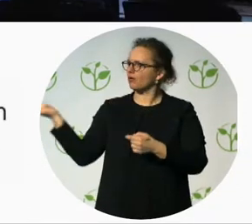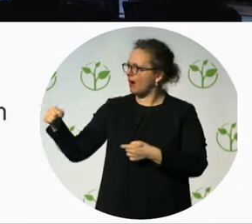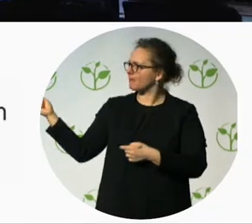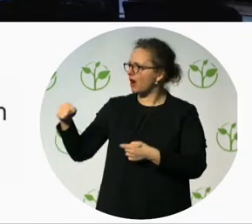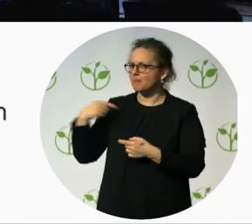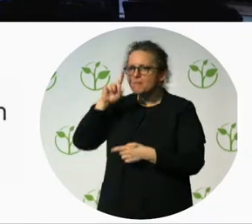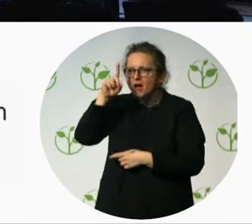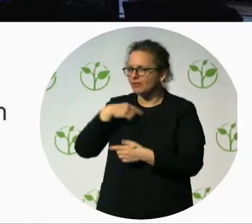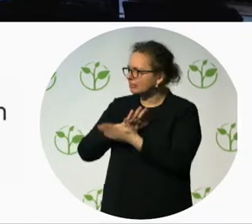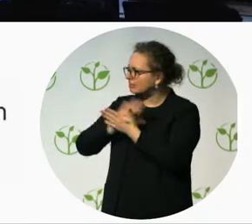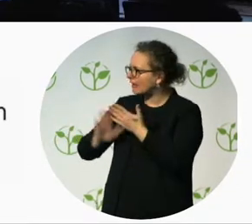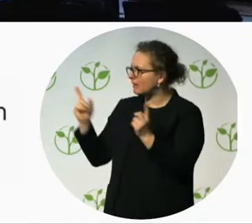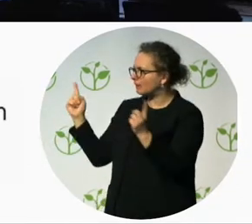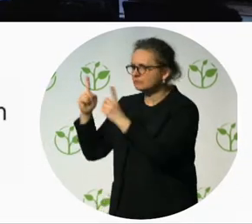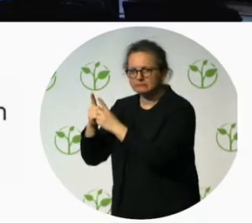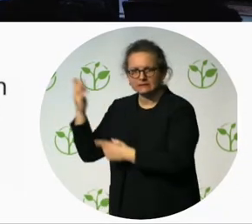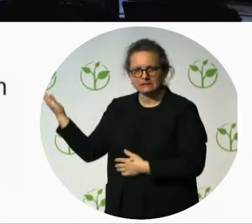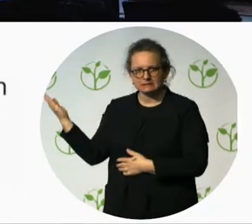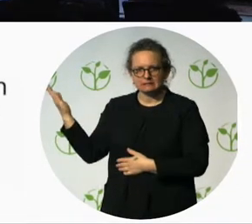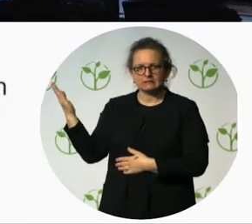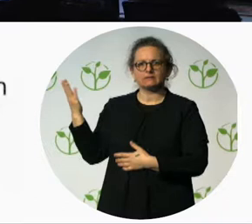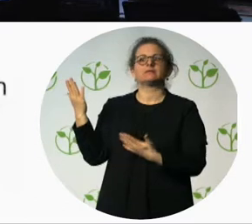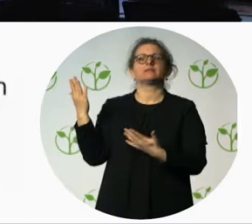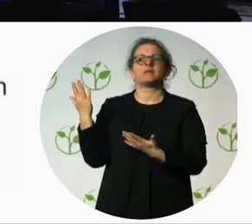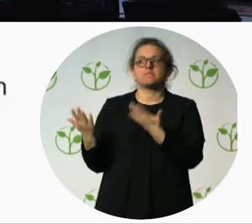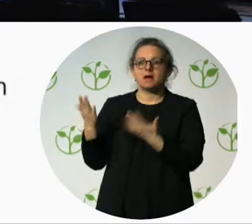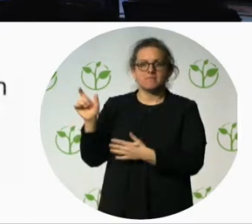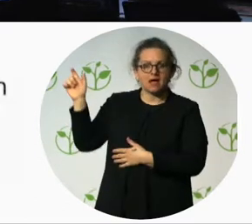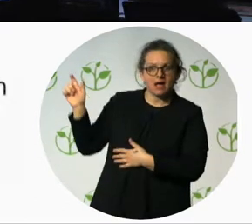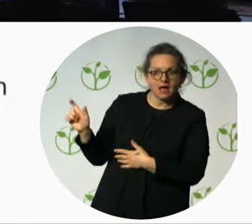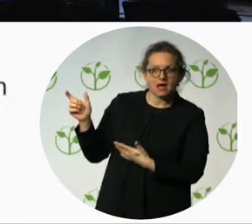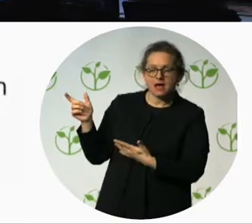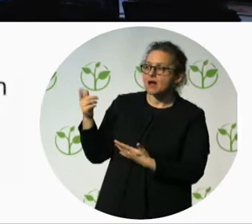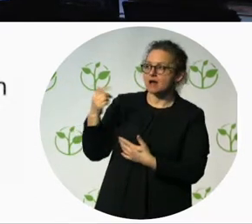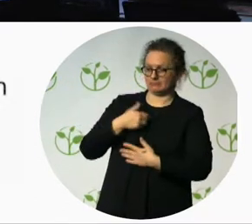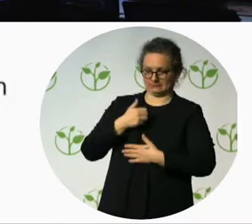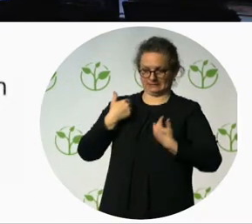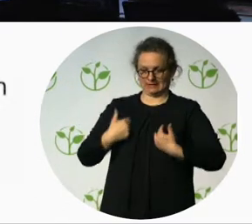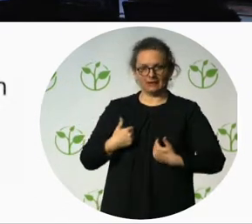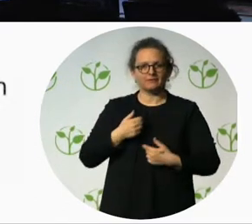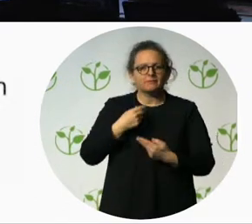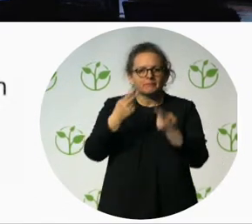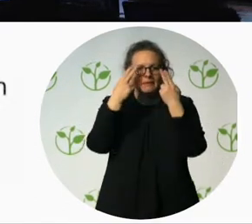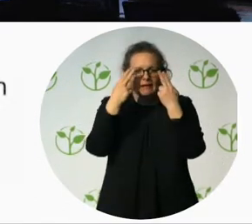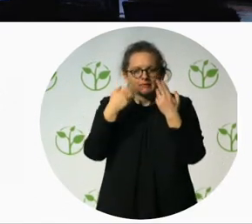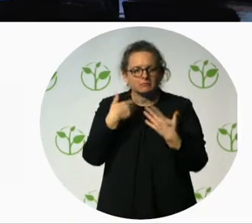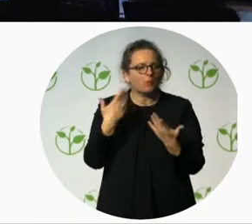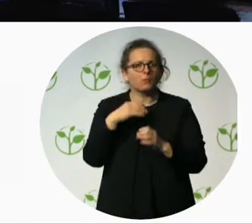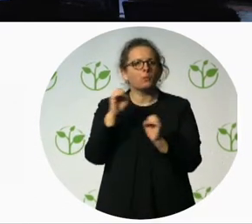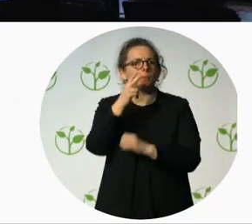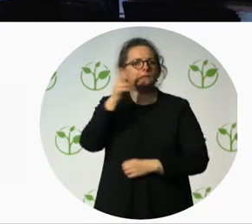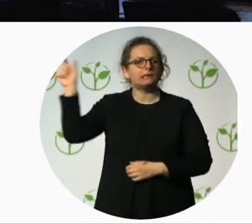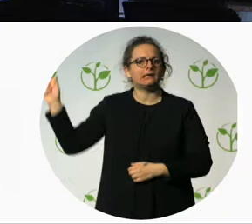reason. Actually, it is just such a pleasure when you hear people coming back year in, year out. And